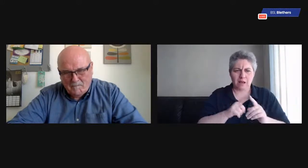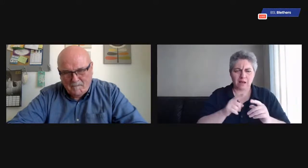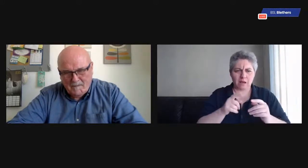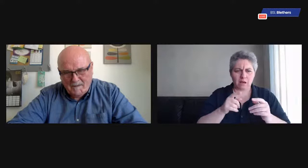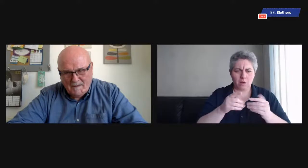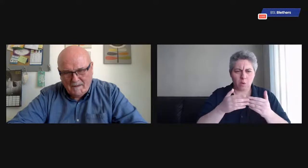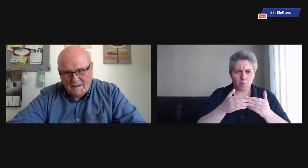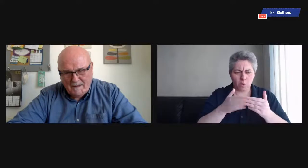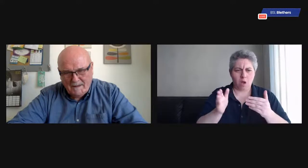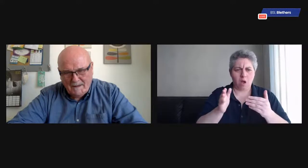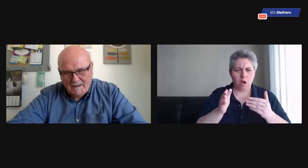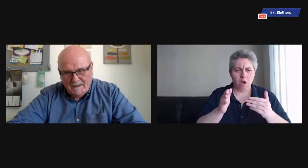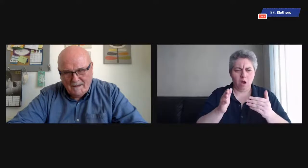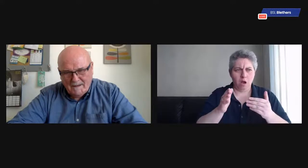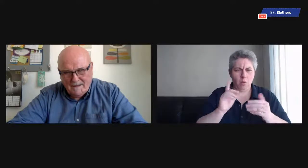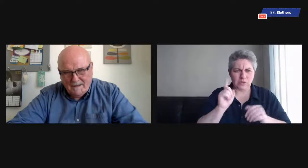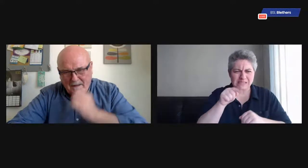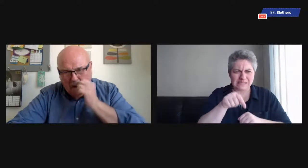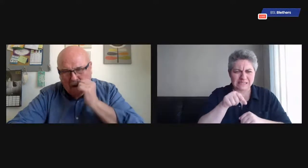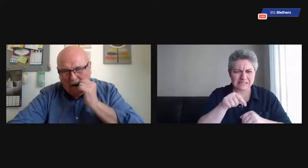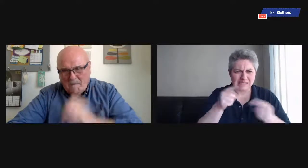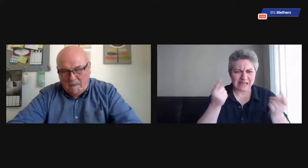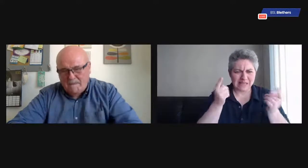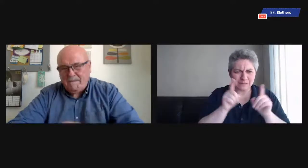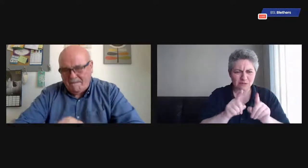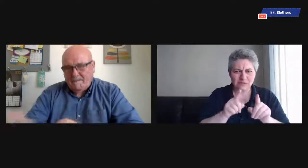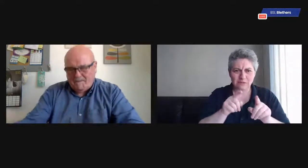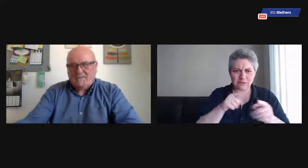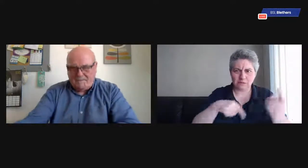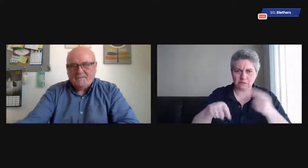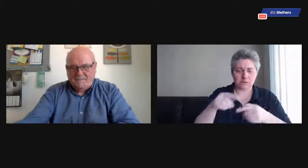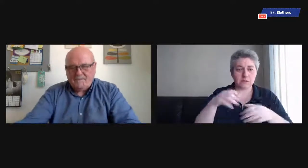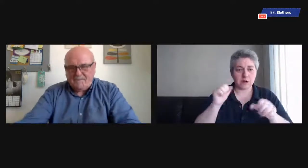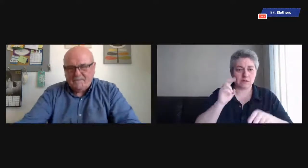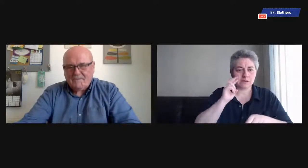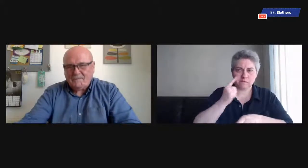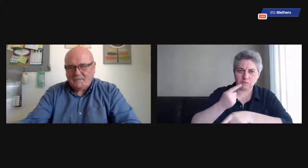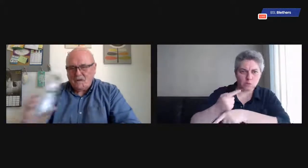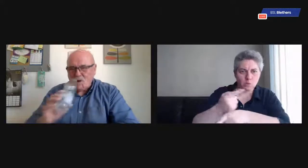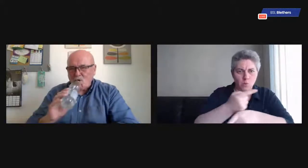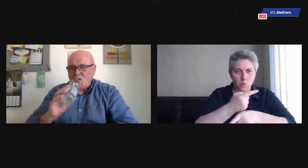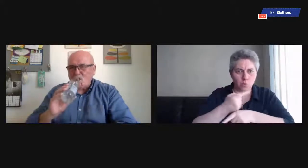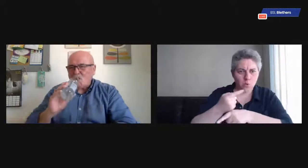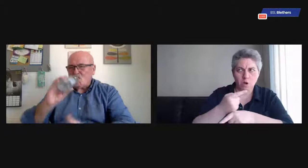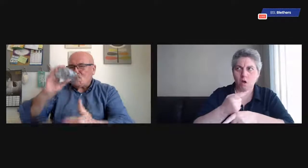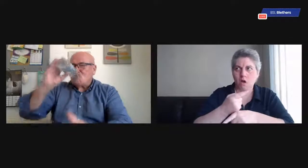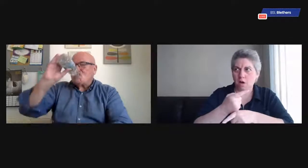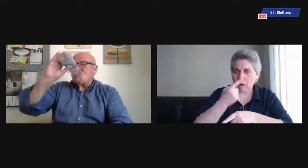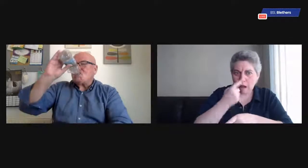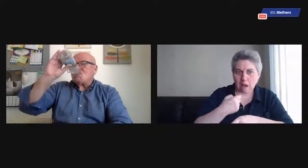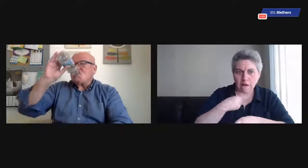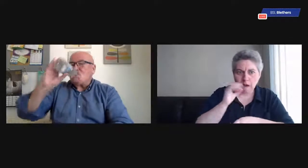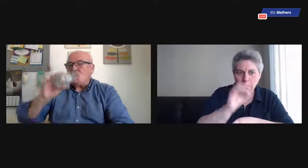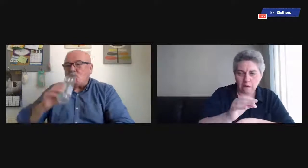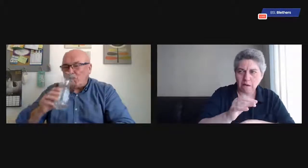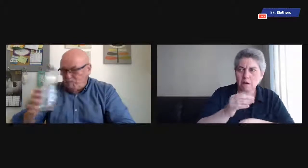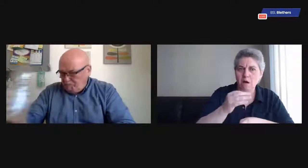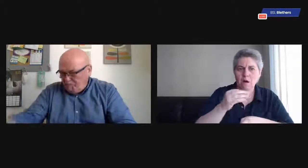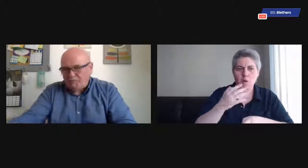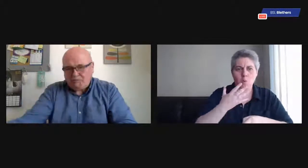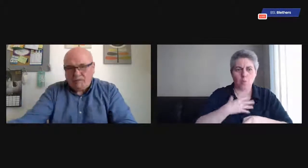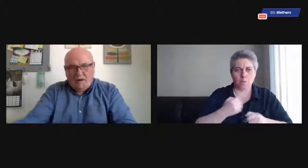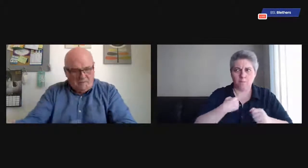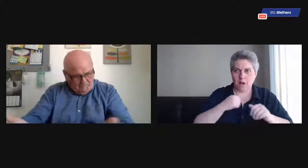And I think it's important today to sort of start to open the discussion about what is a deaf intermediary, to really start